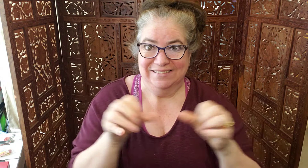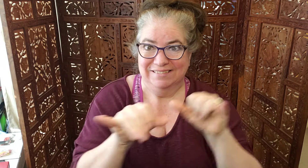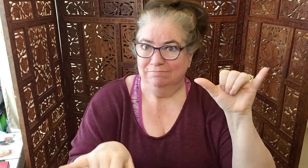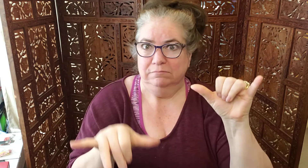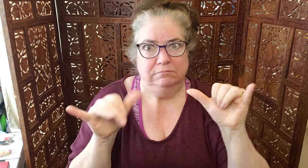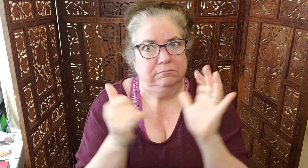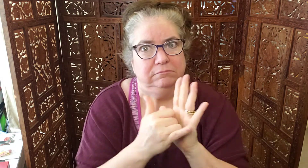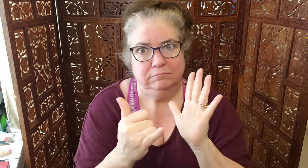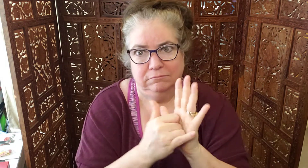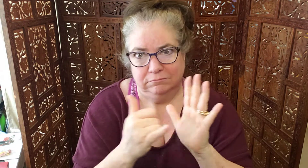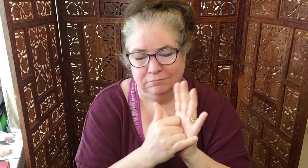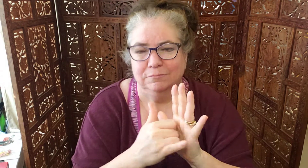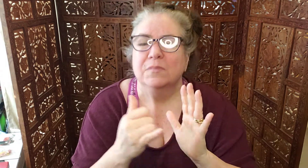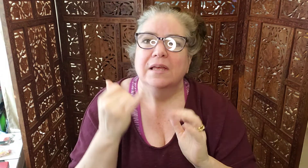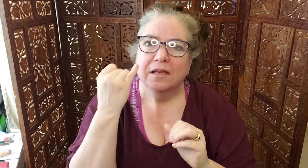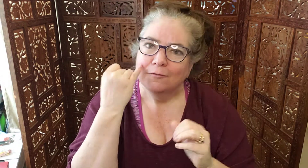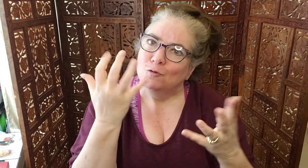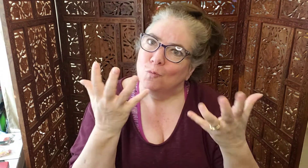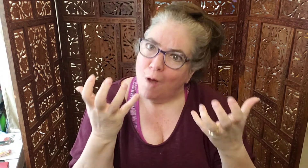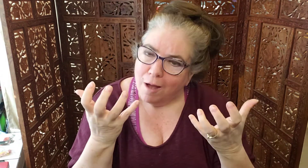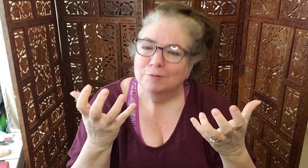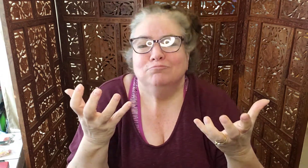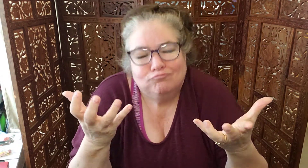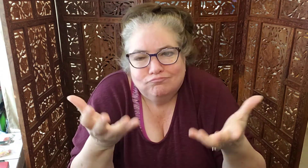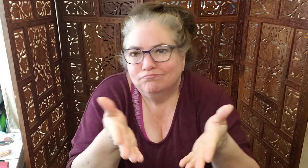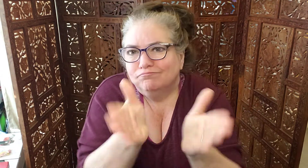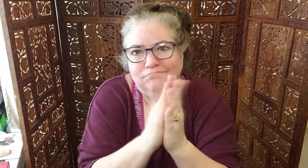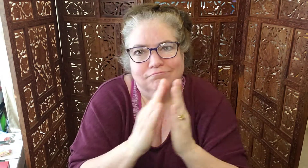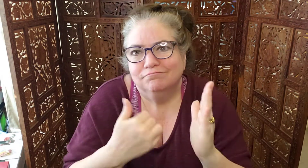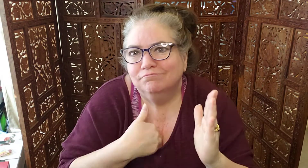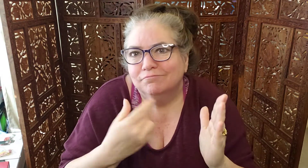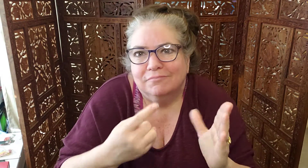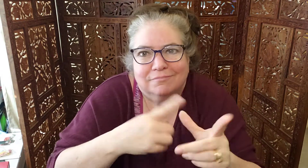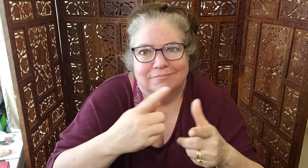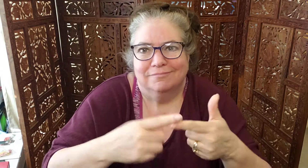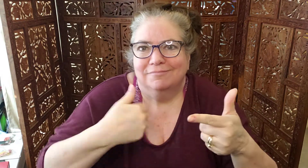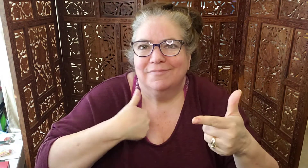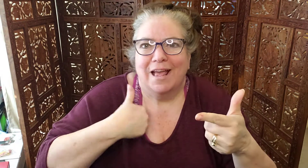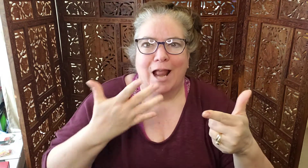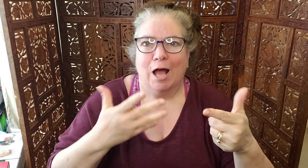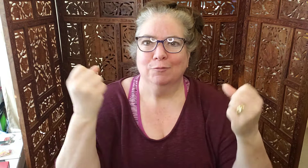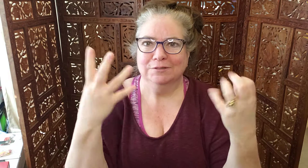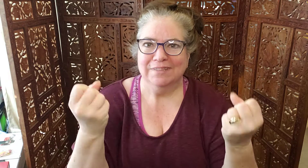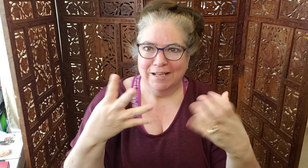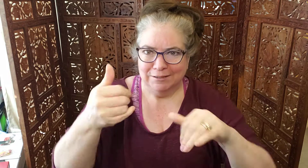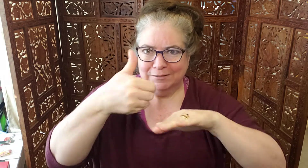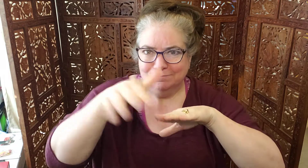time. If you'd like to have this lecture in American Sign Language, email me at